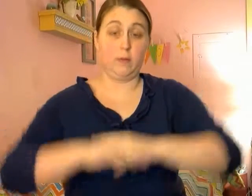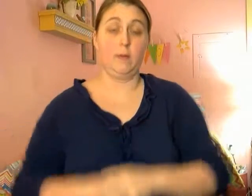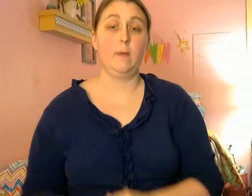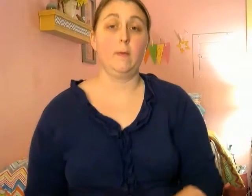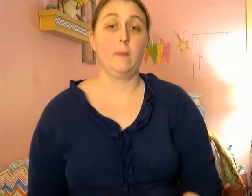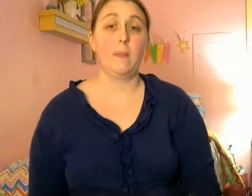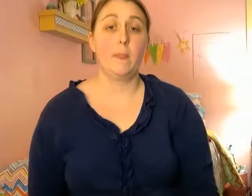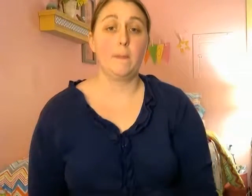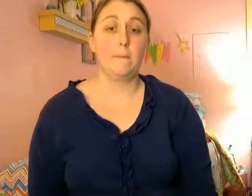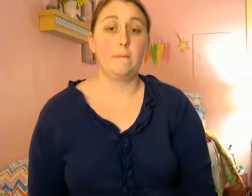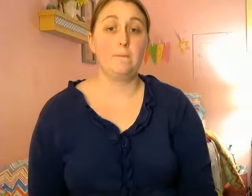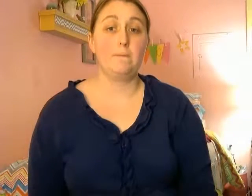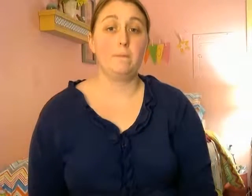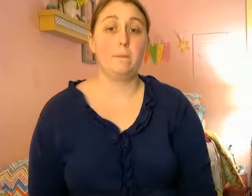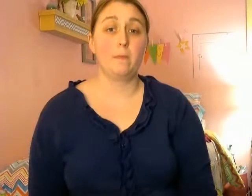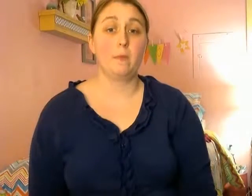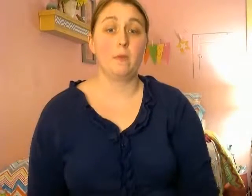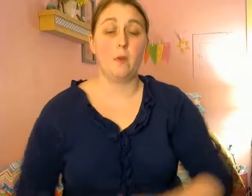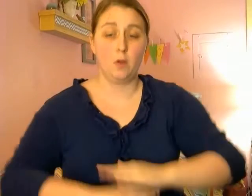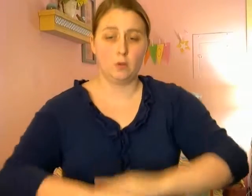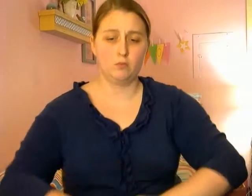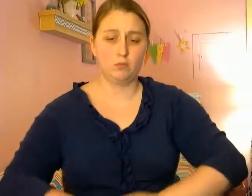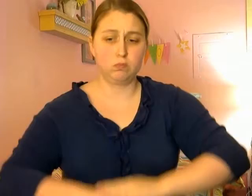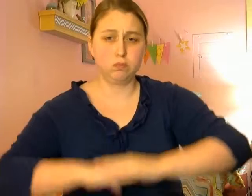What is lift heavy boxes?